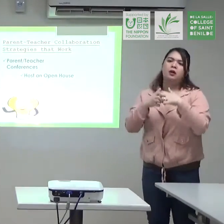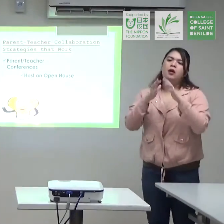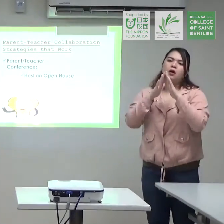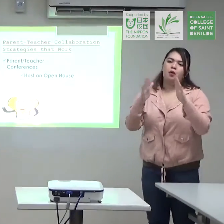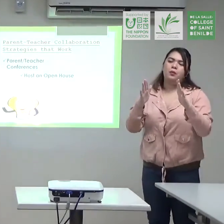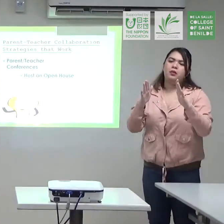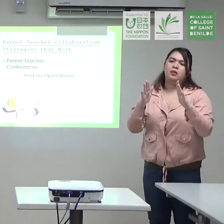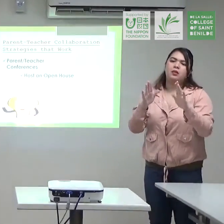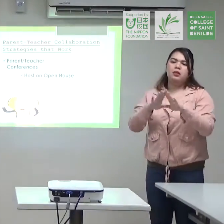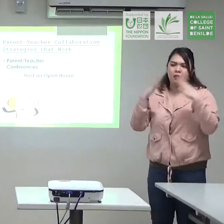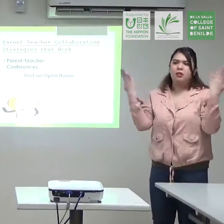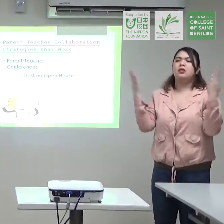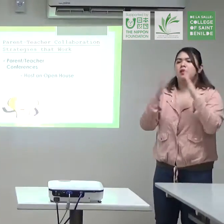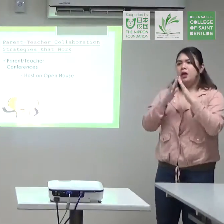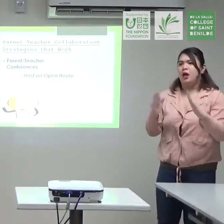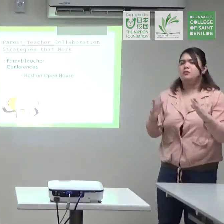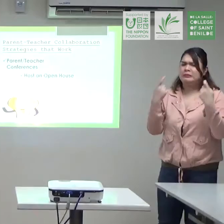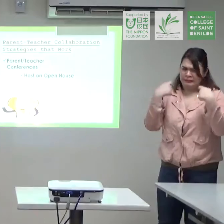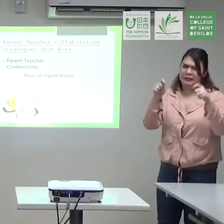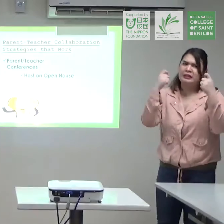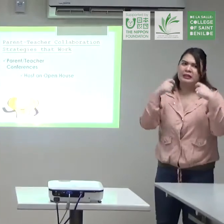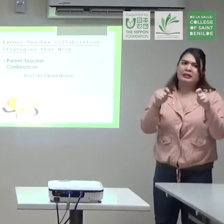it thematic. At the start of the,